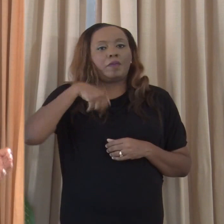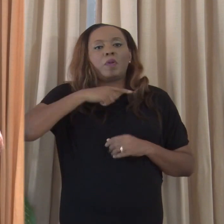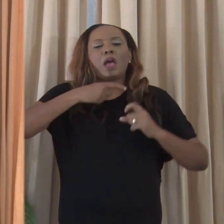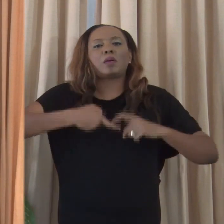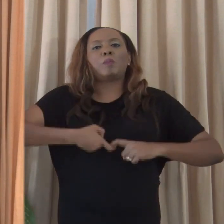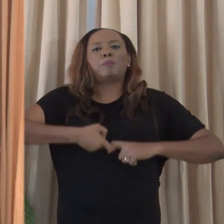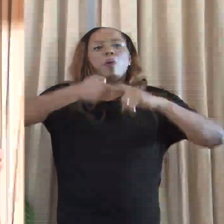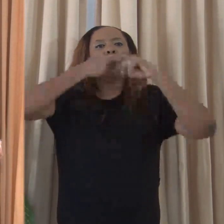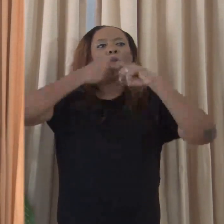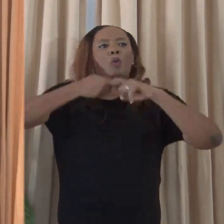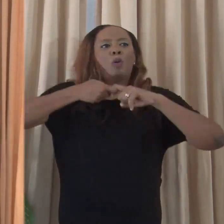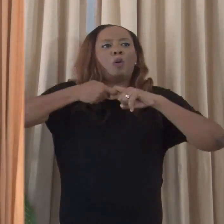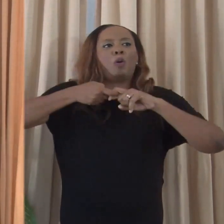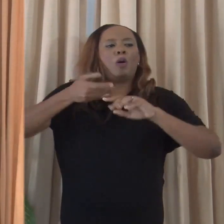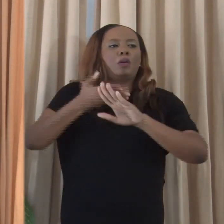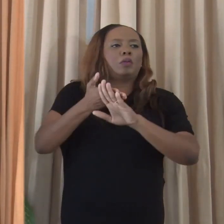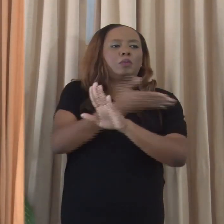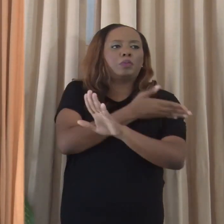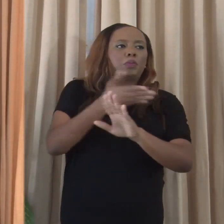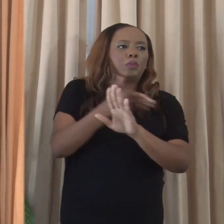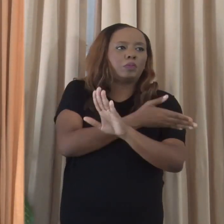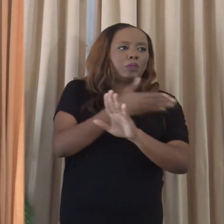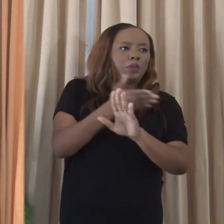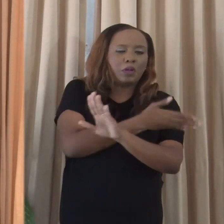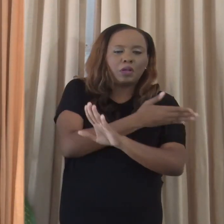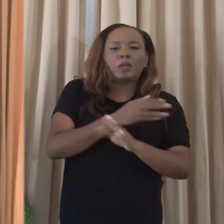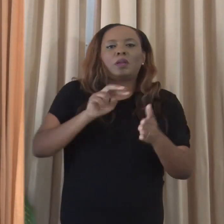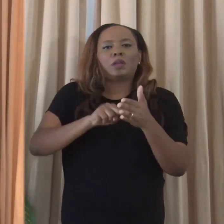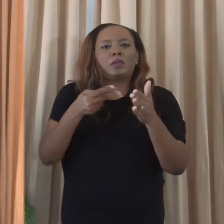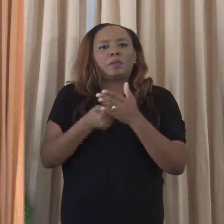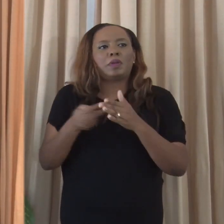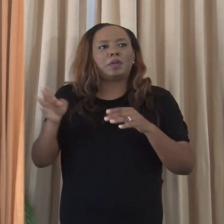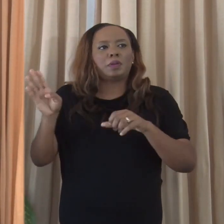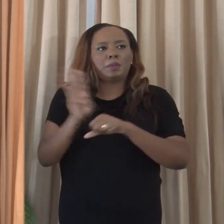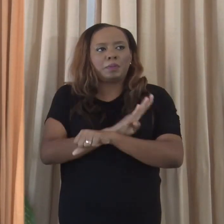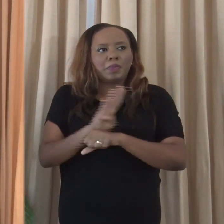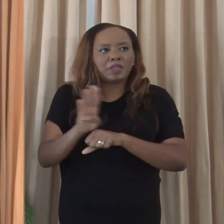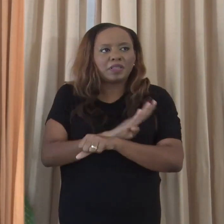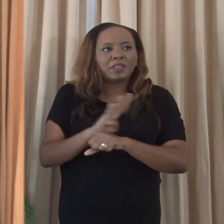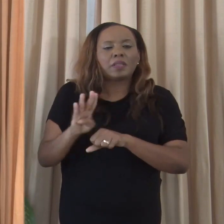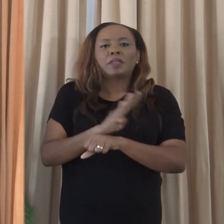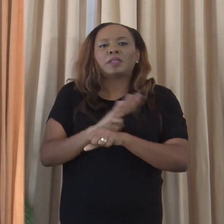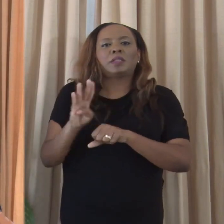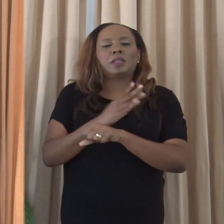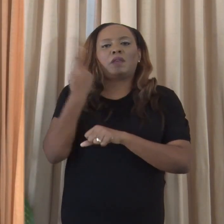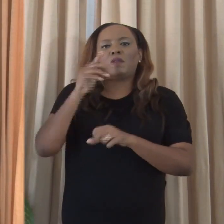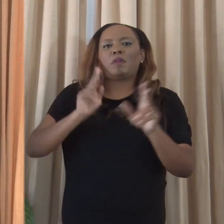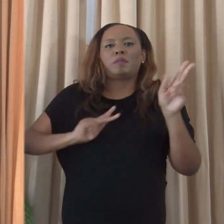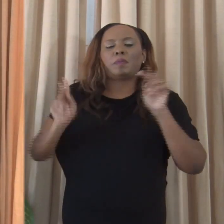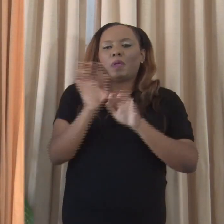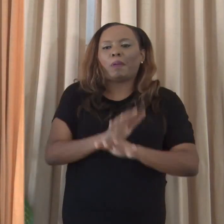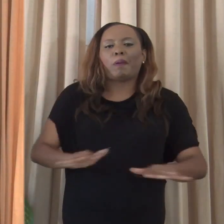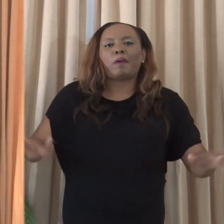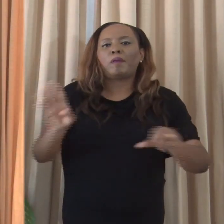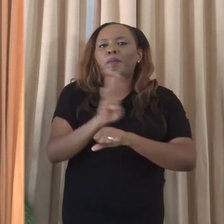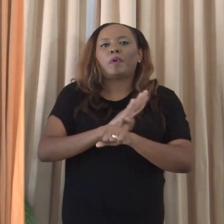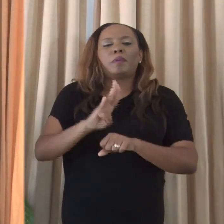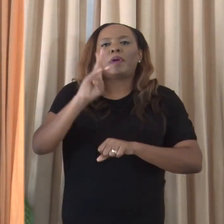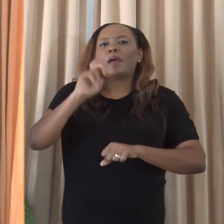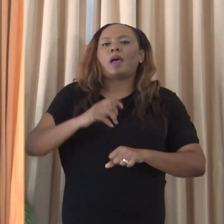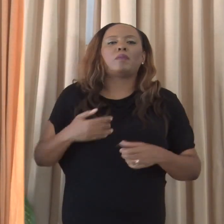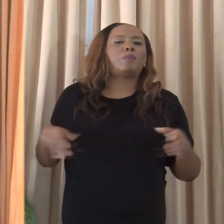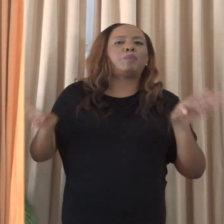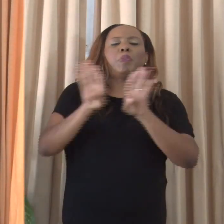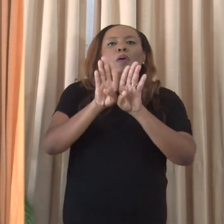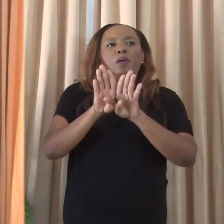complete cessation to business for a vast cross-section of this country. So that the next